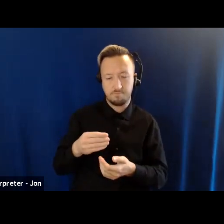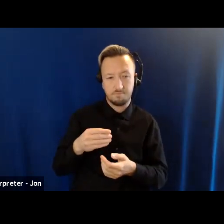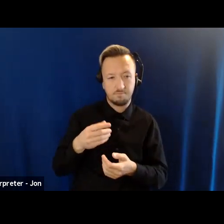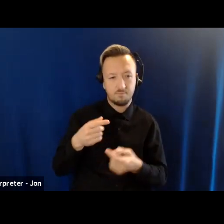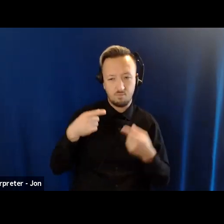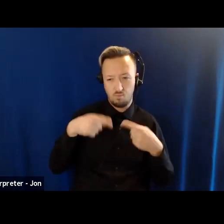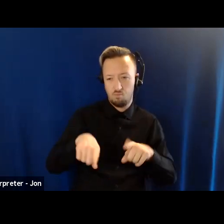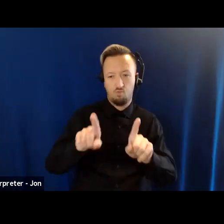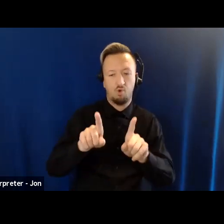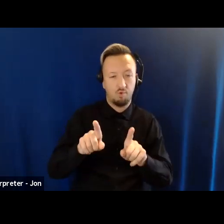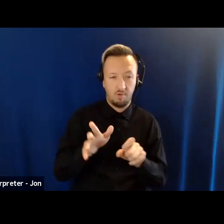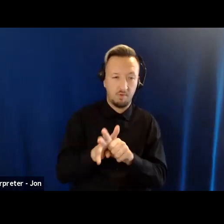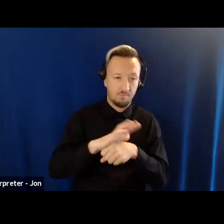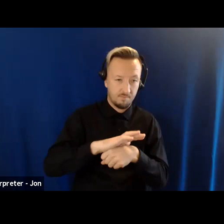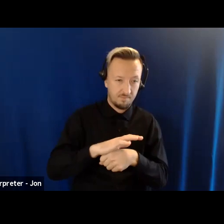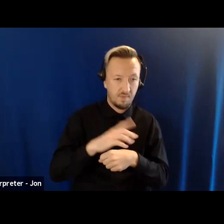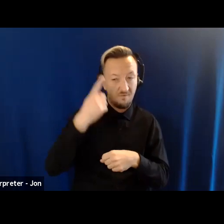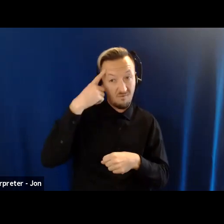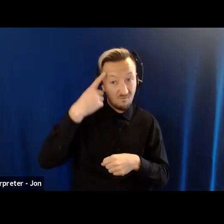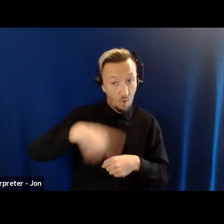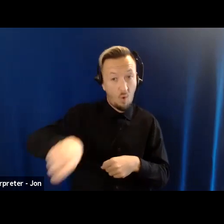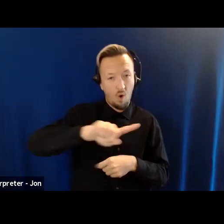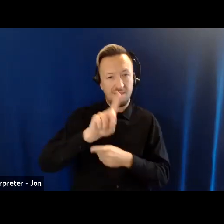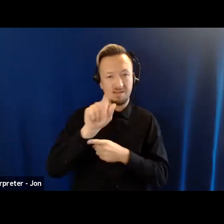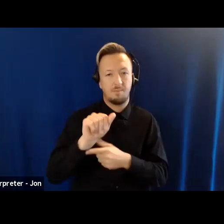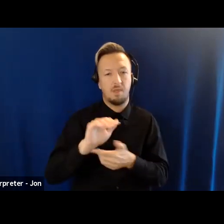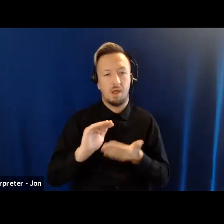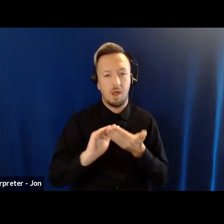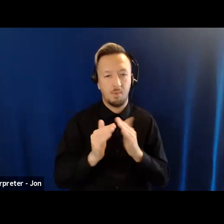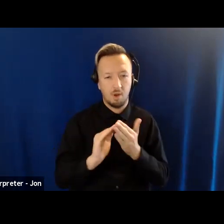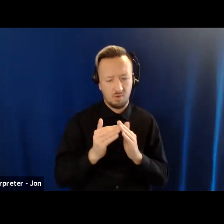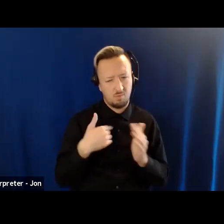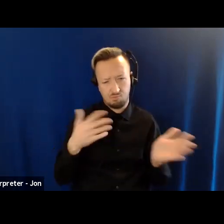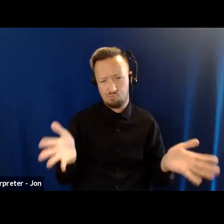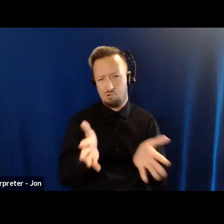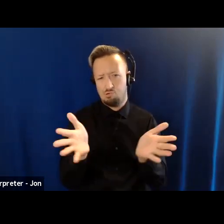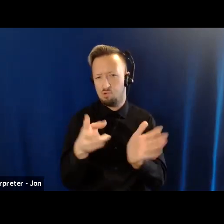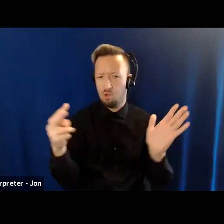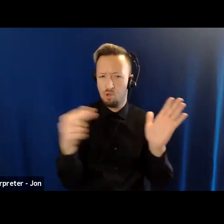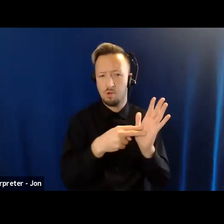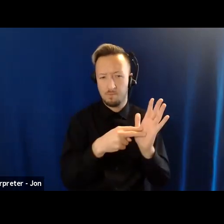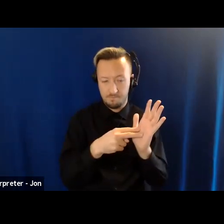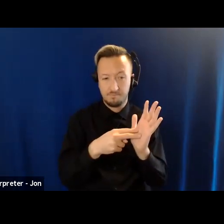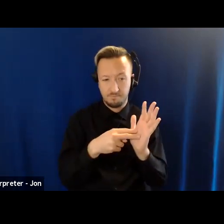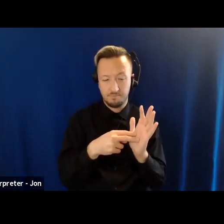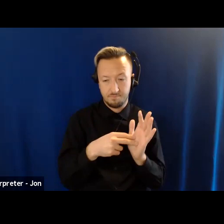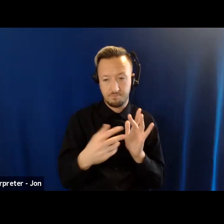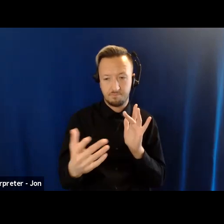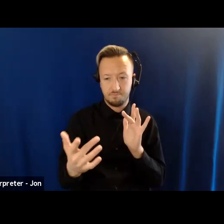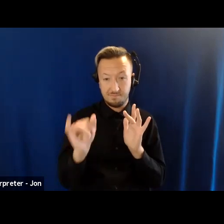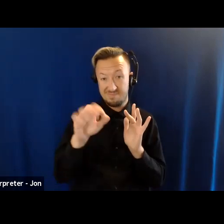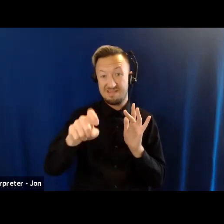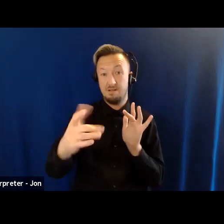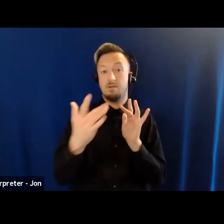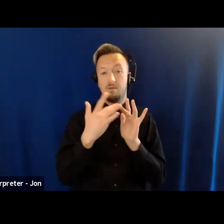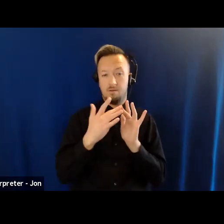for throughout the disability community. And so really encourage folks to take a look at that extensive list, and do reach out to us if you have additional